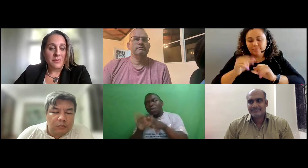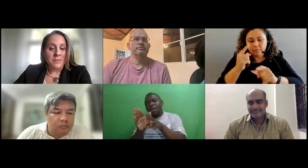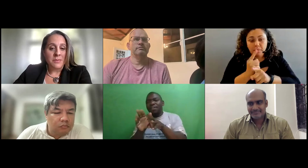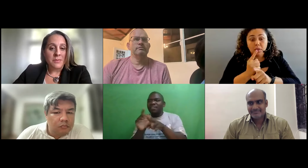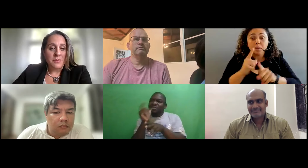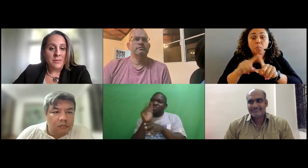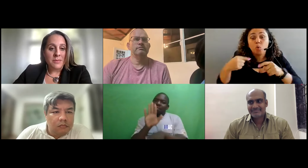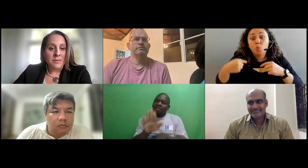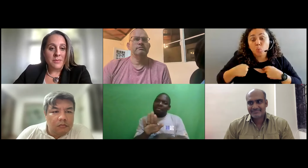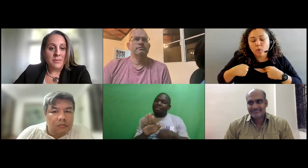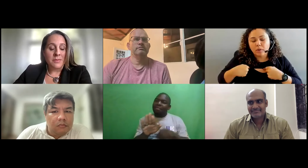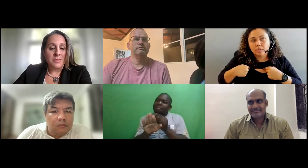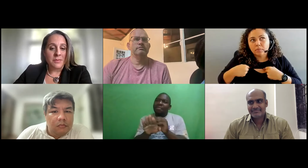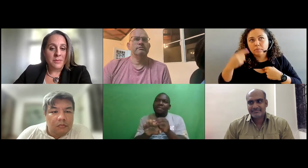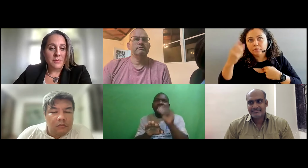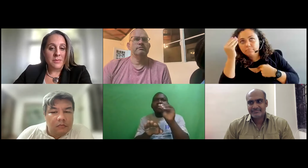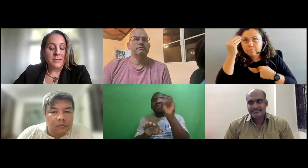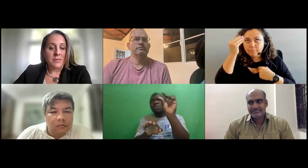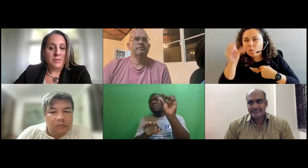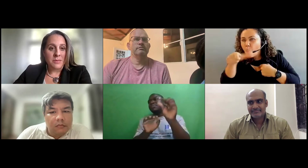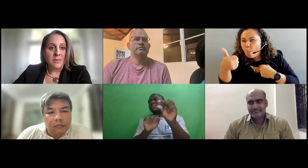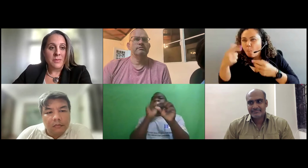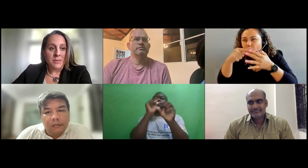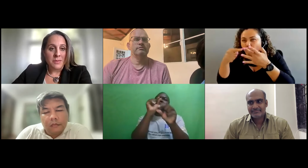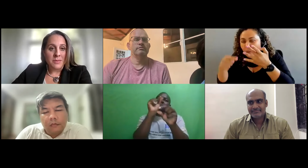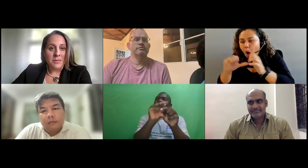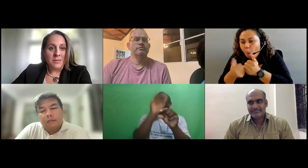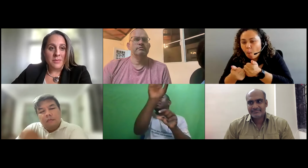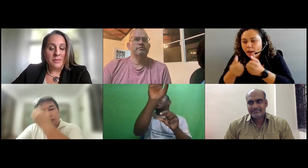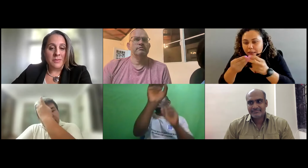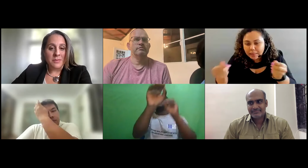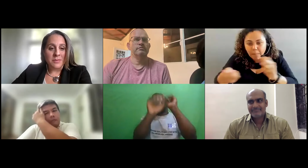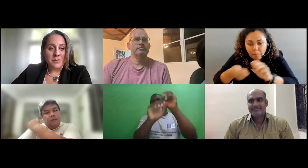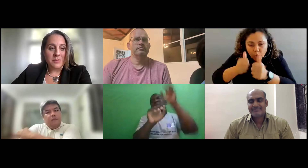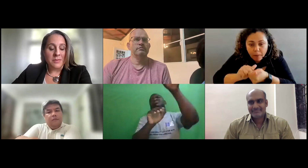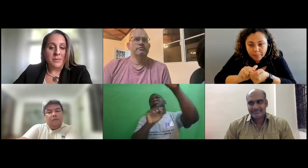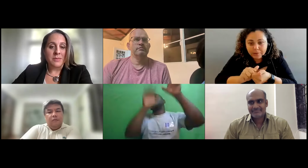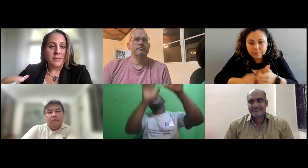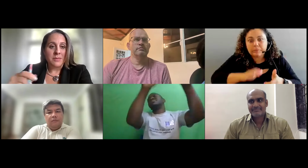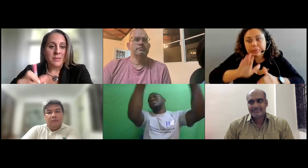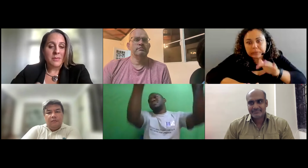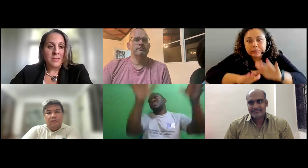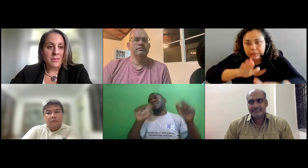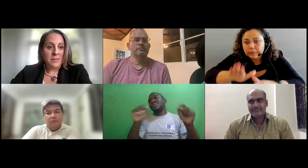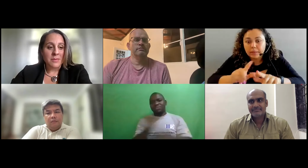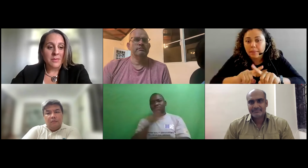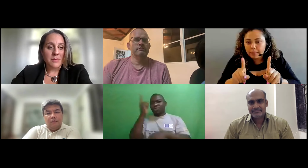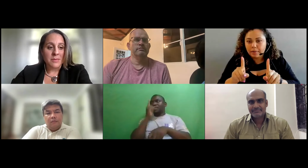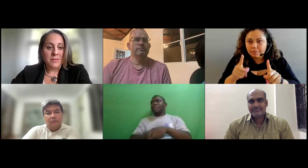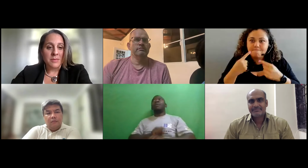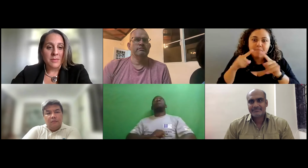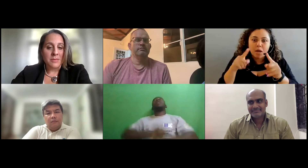but we're trying to find different means and ways on how we could address these challenges step by step, slowly, but hoping to get